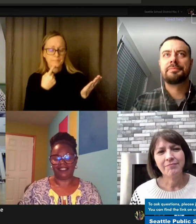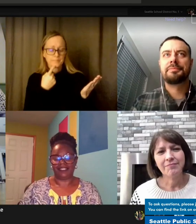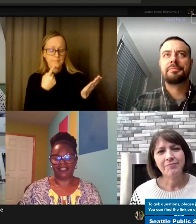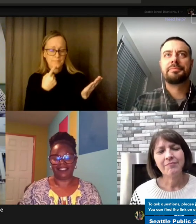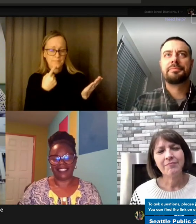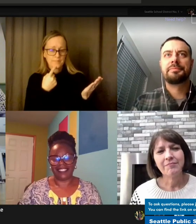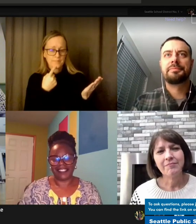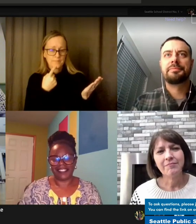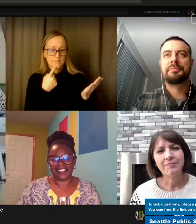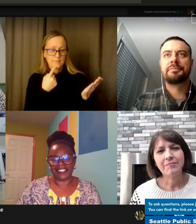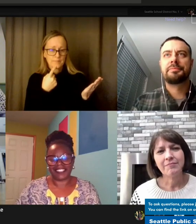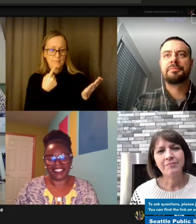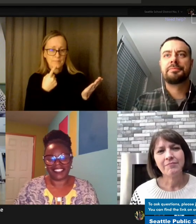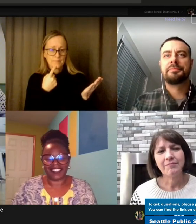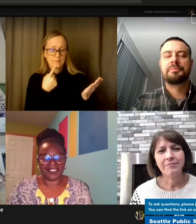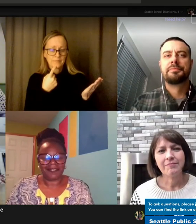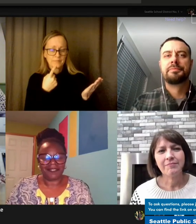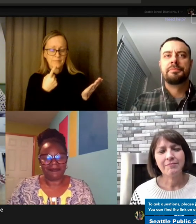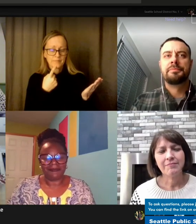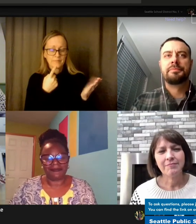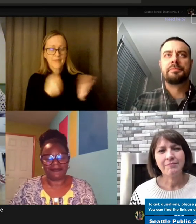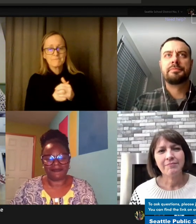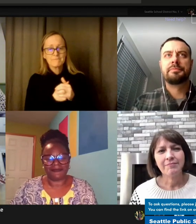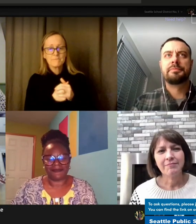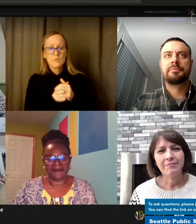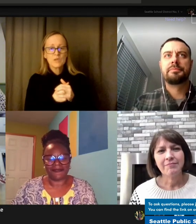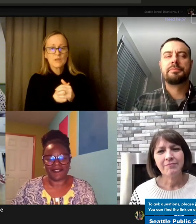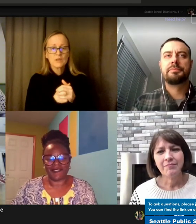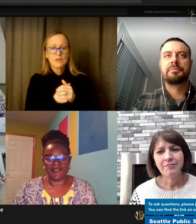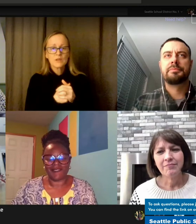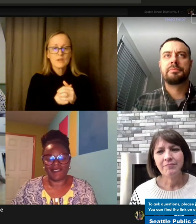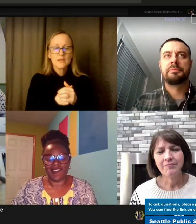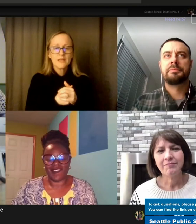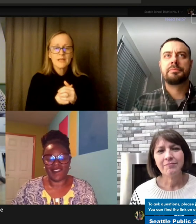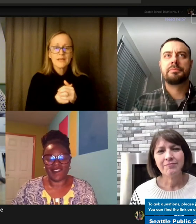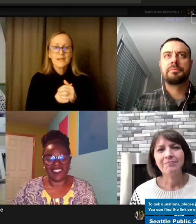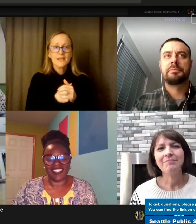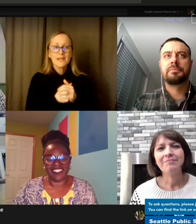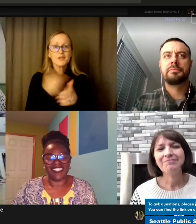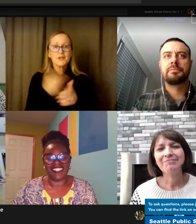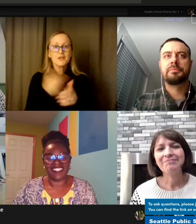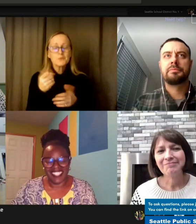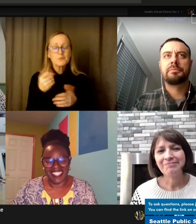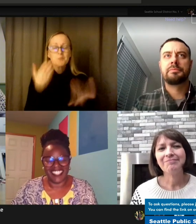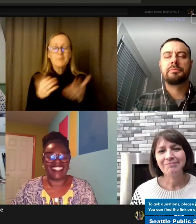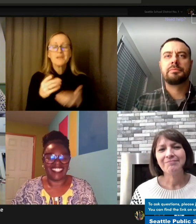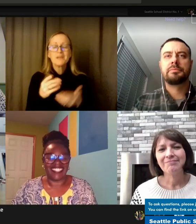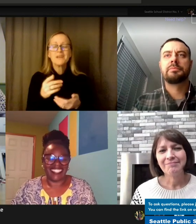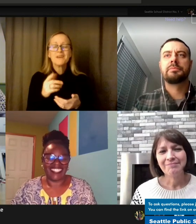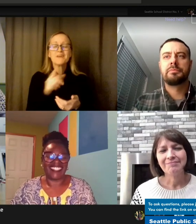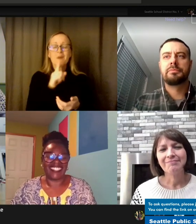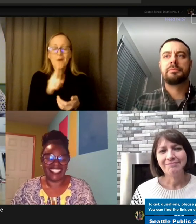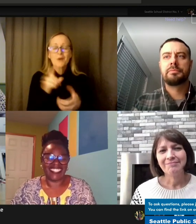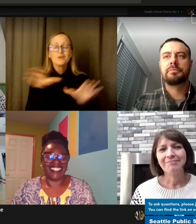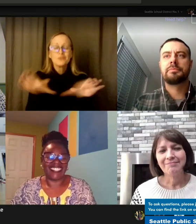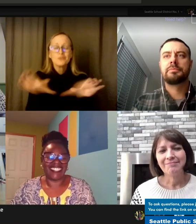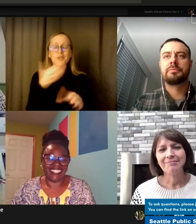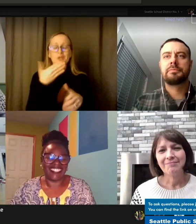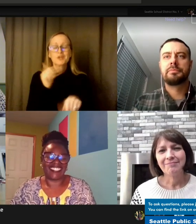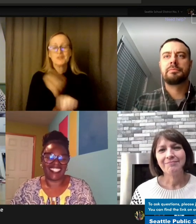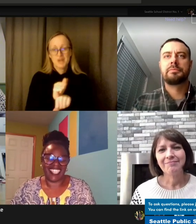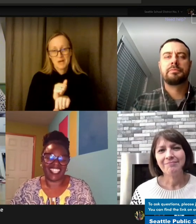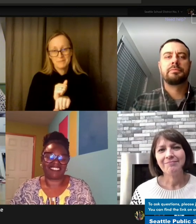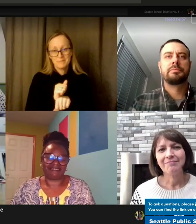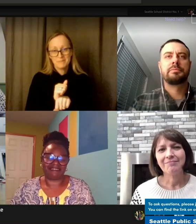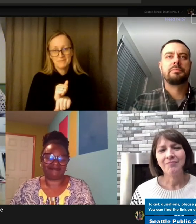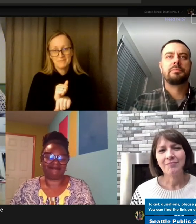the first thing I would say is that you're probably doing a really good job right now. You're at home with your student all day, and